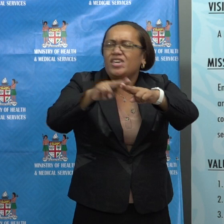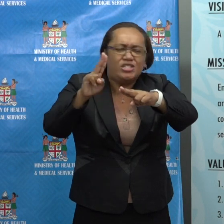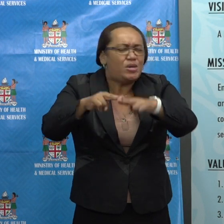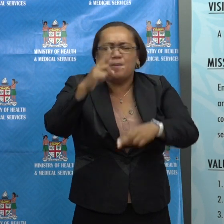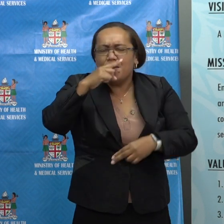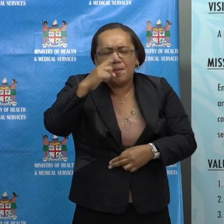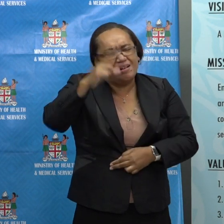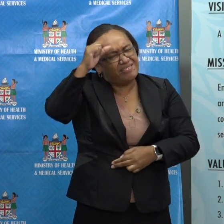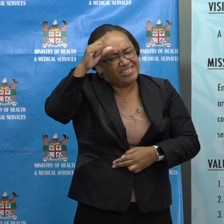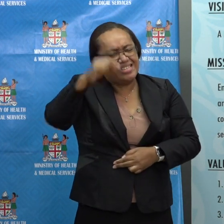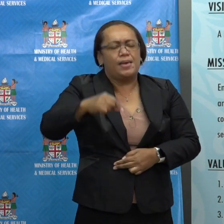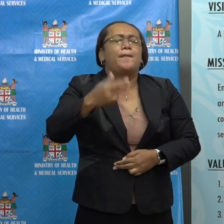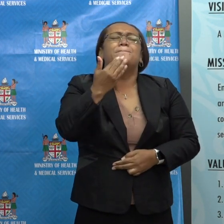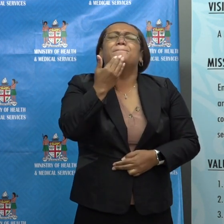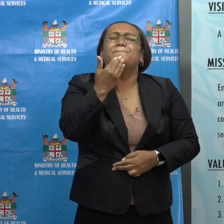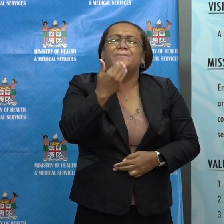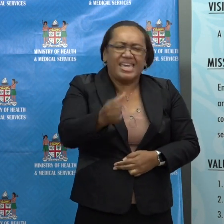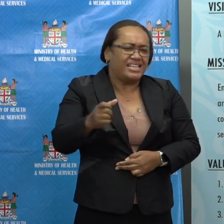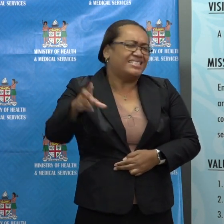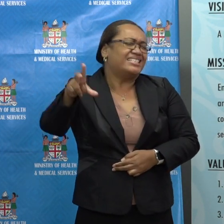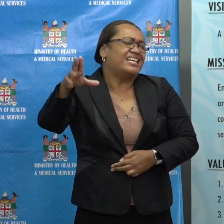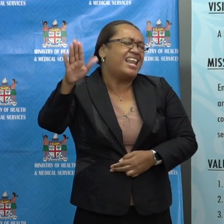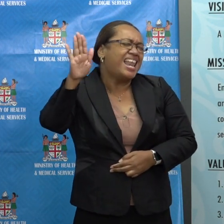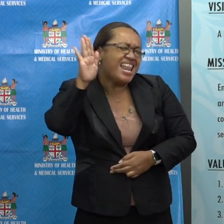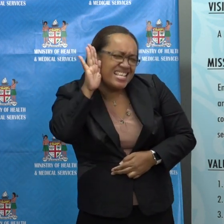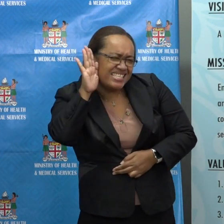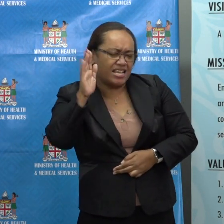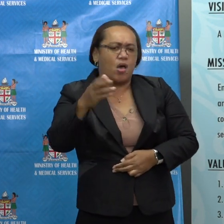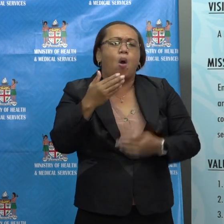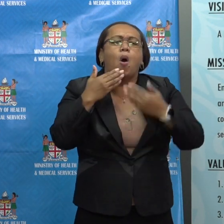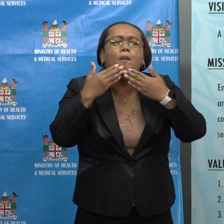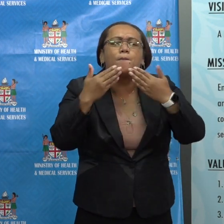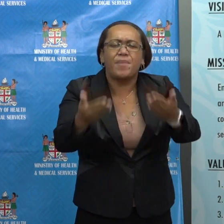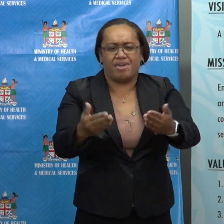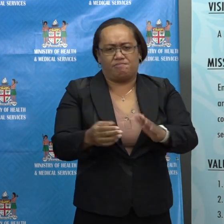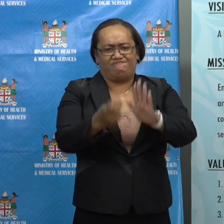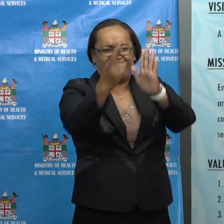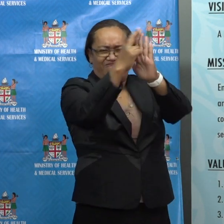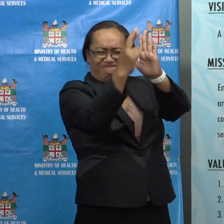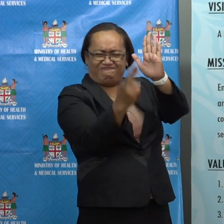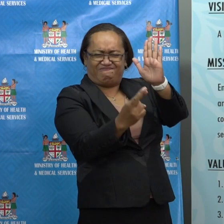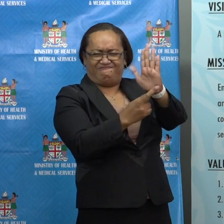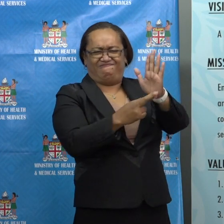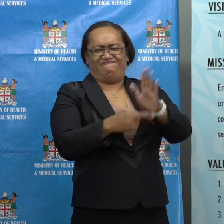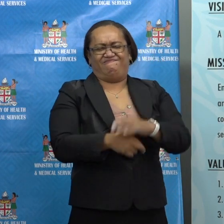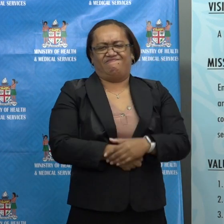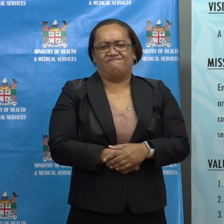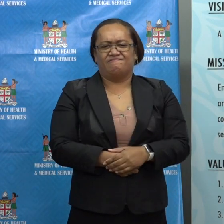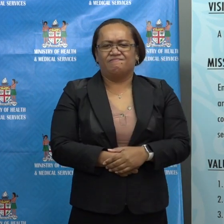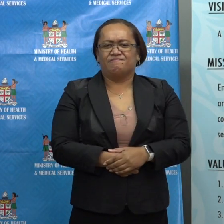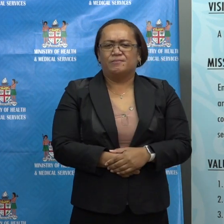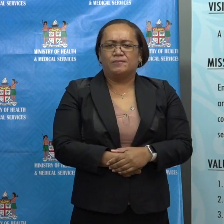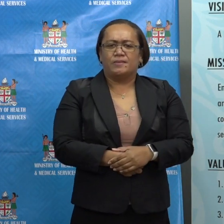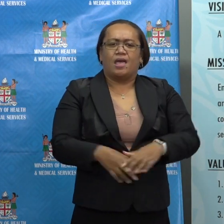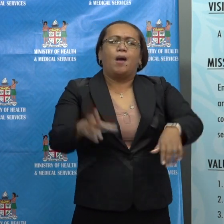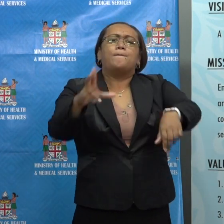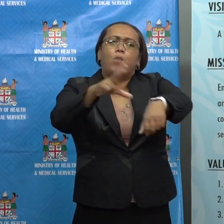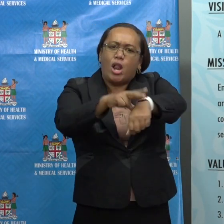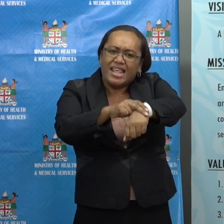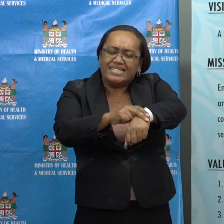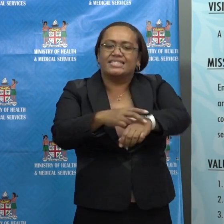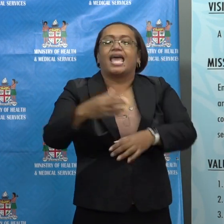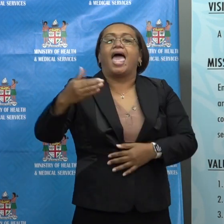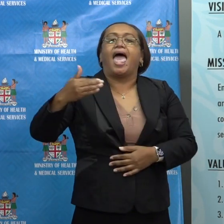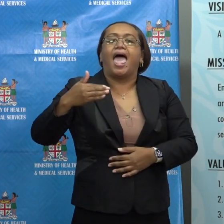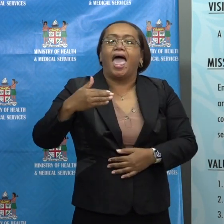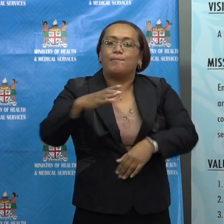health protocols. These protocols will be implemented and enforced by health and police officers. And all these protocols